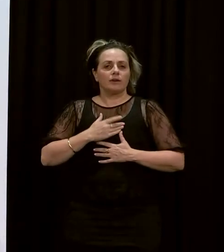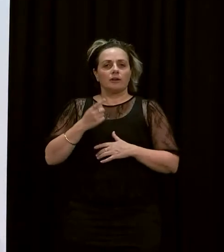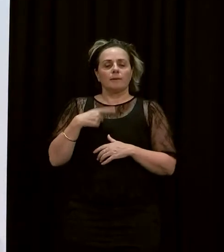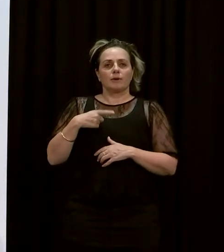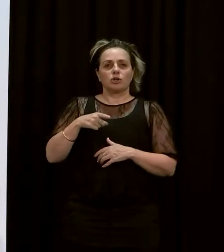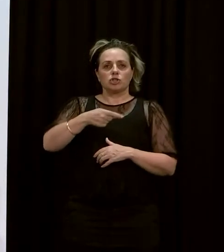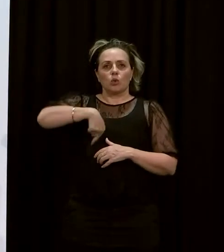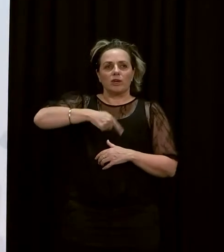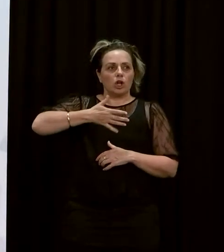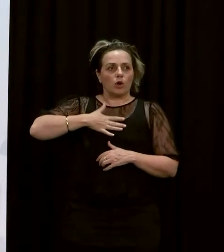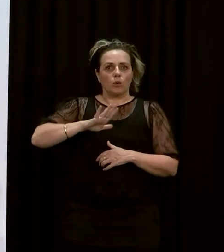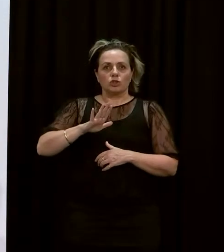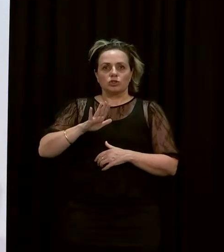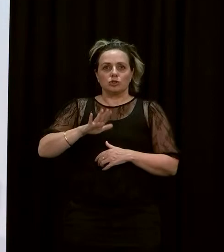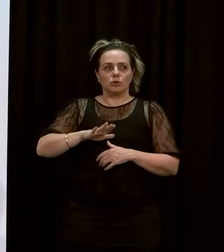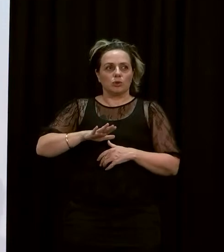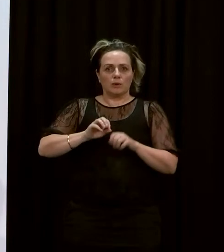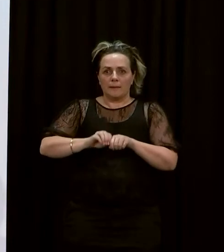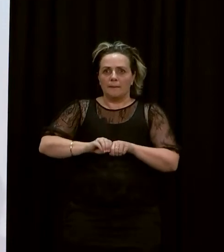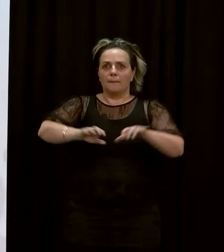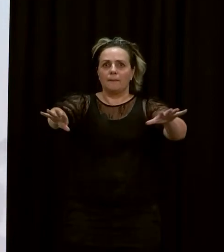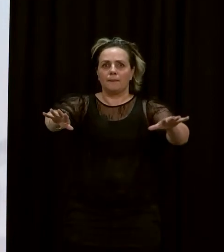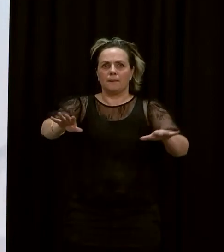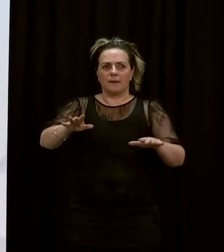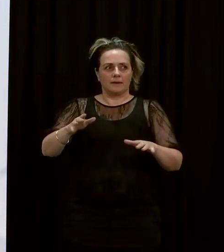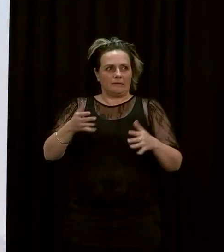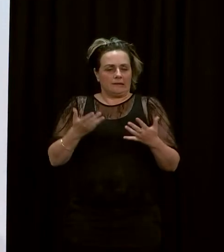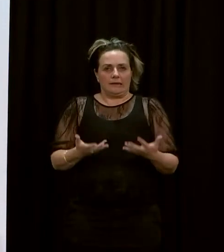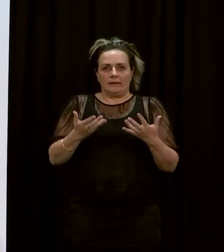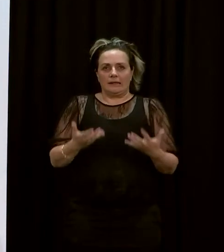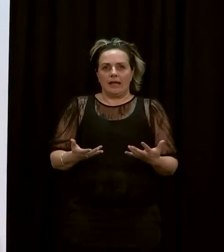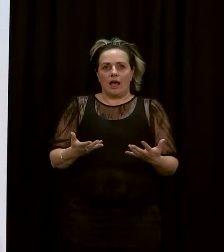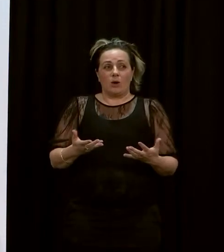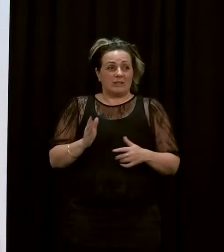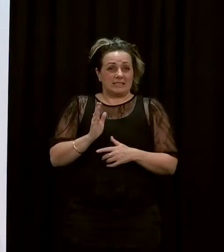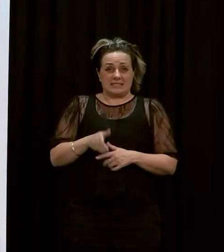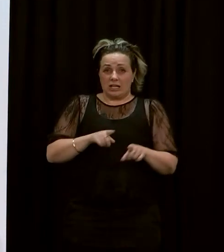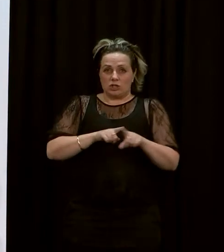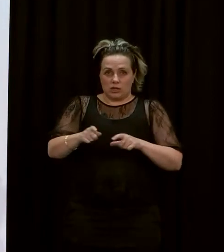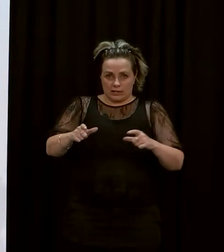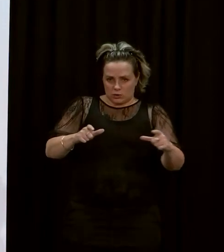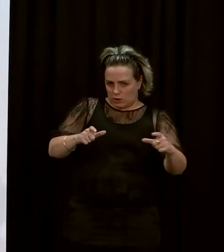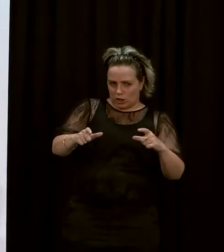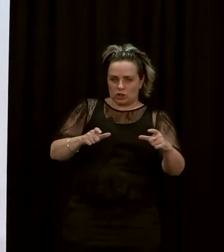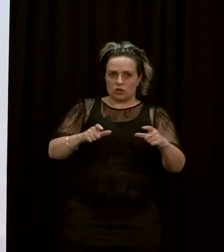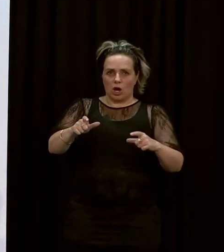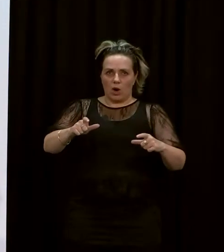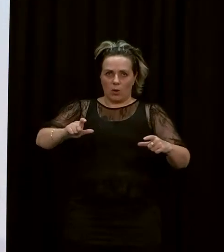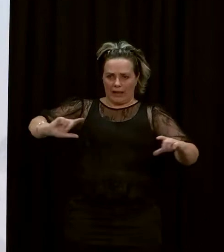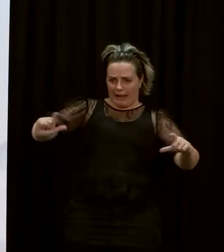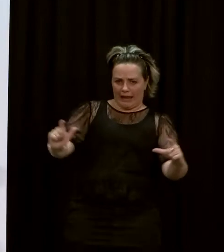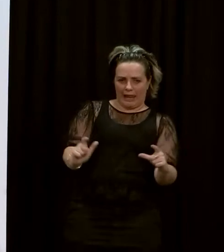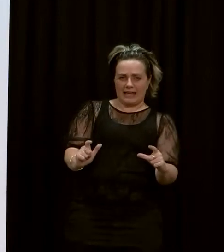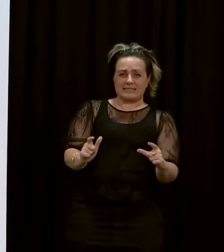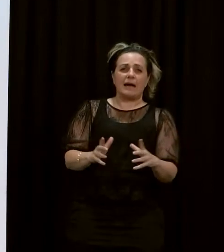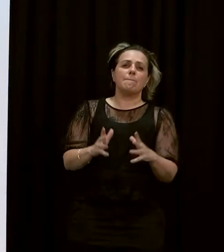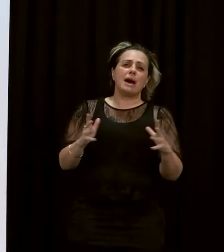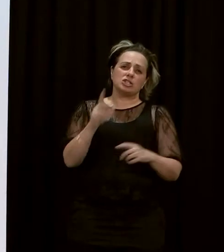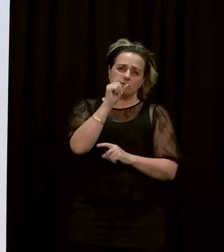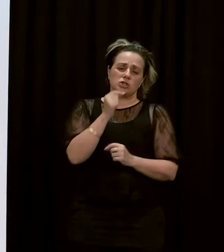seed potential cases in the community when we are still continuing to control and manage and reduce cases as much as we